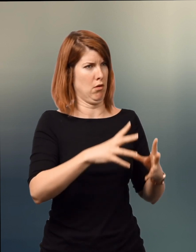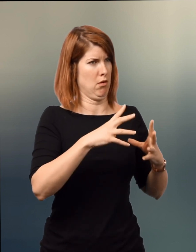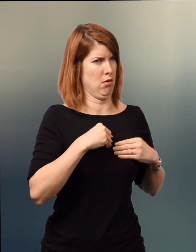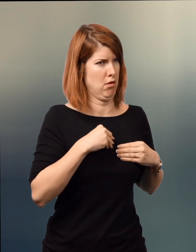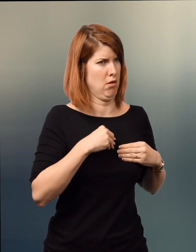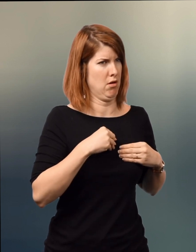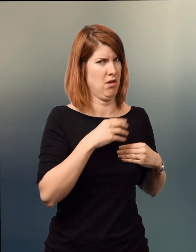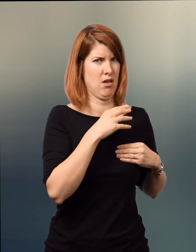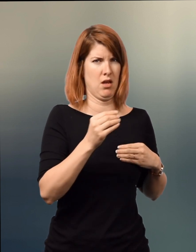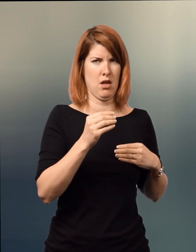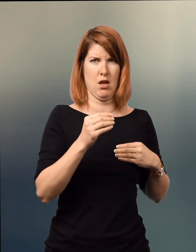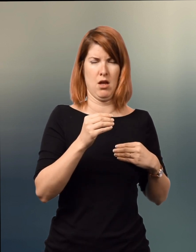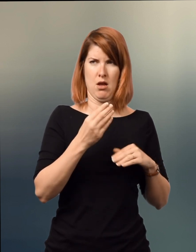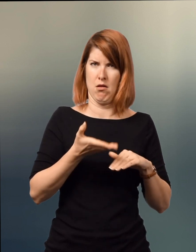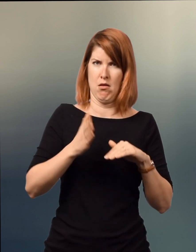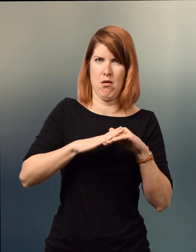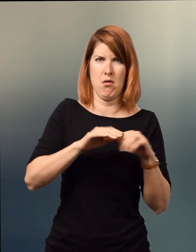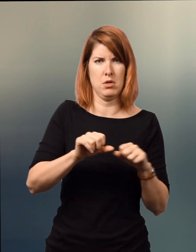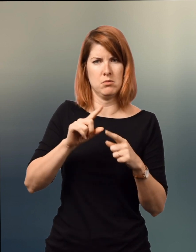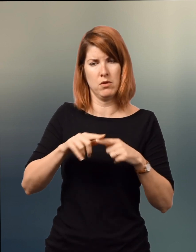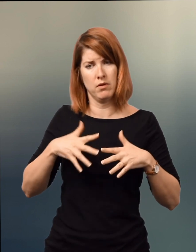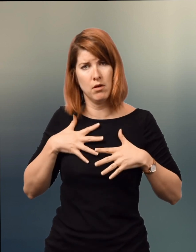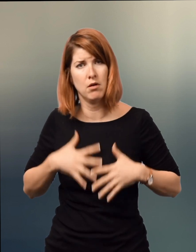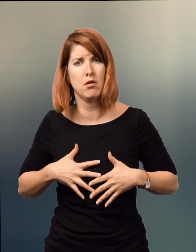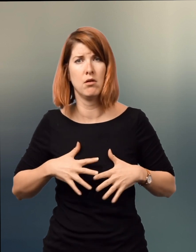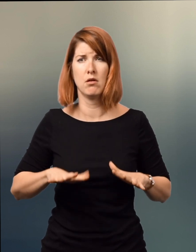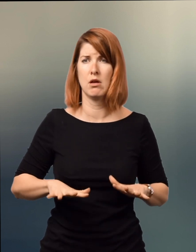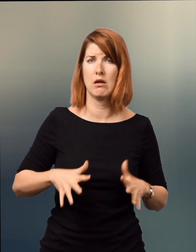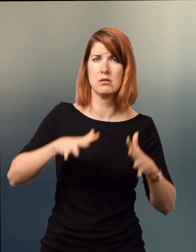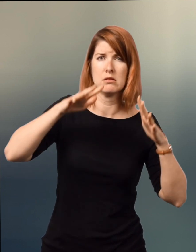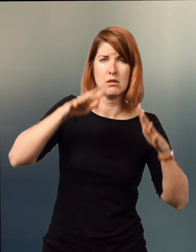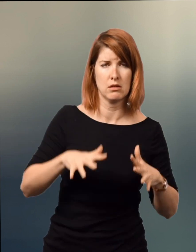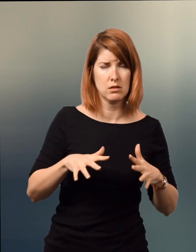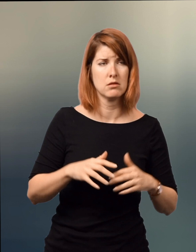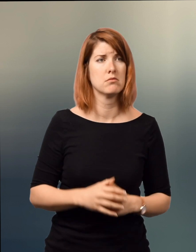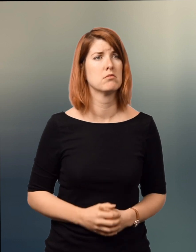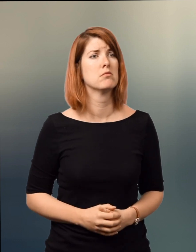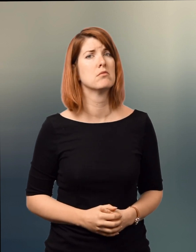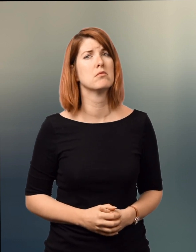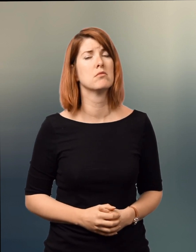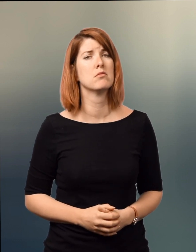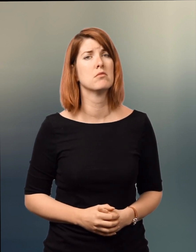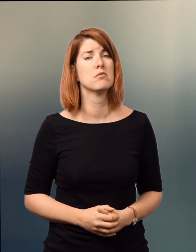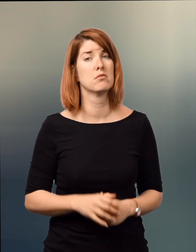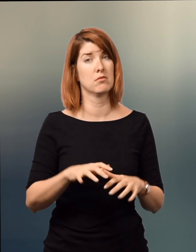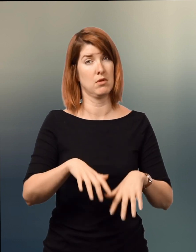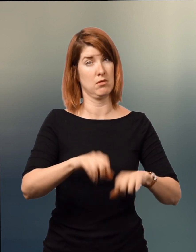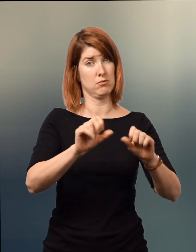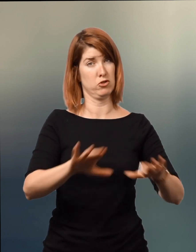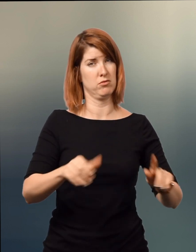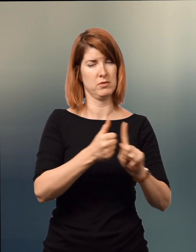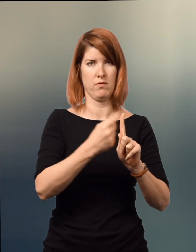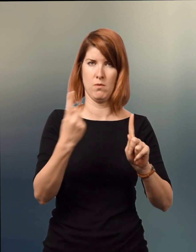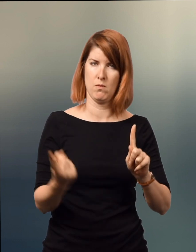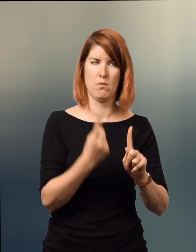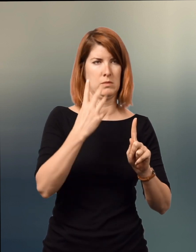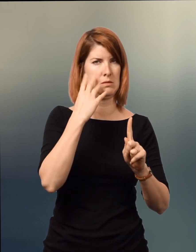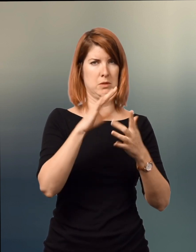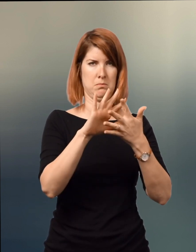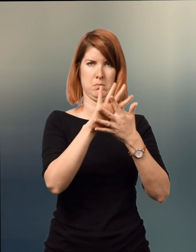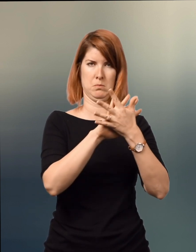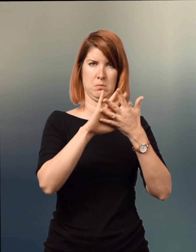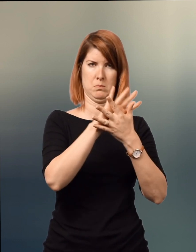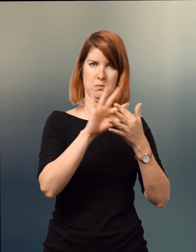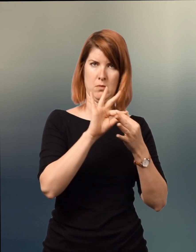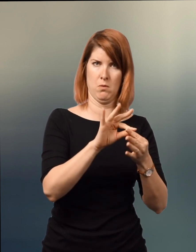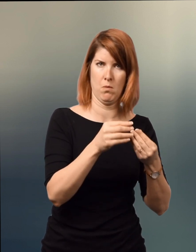one's depression, anxiety, and family conflict. Adopted children always experience ambiguity